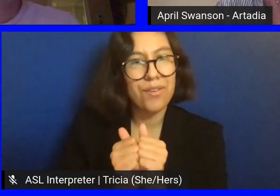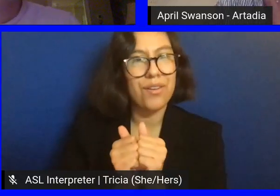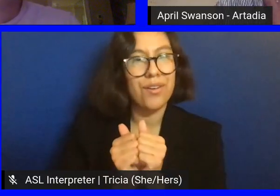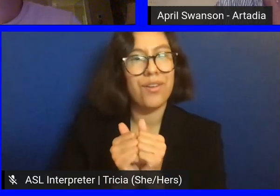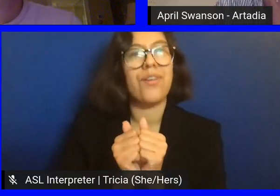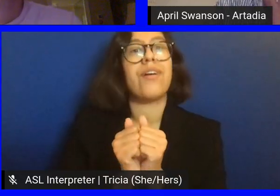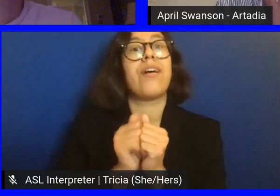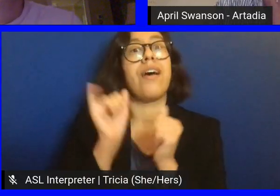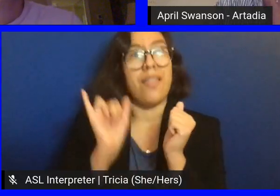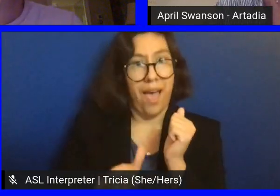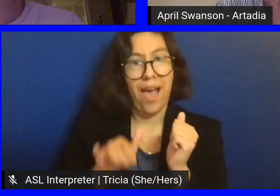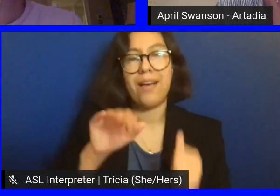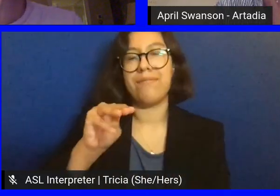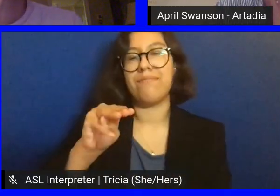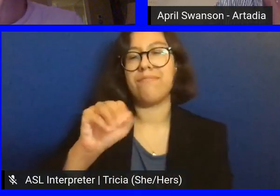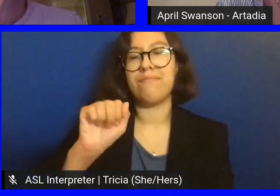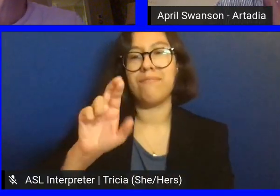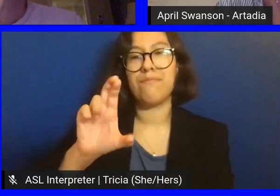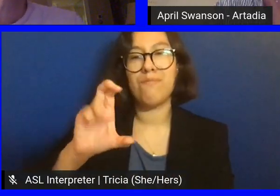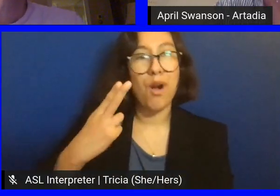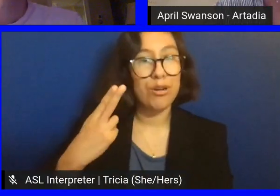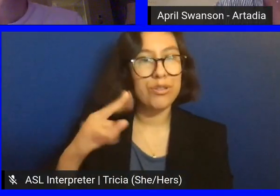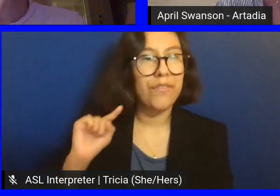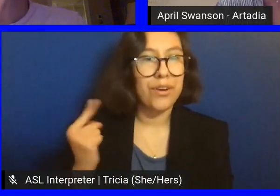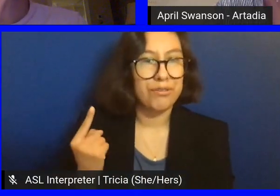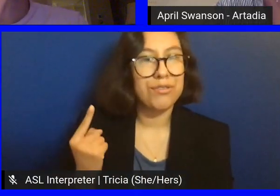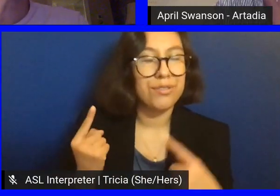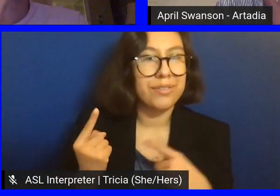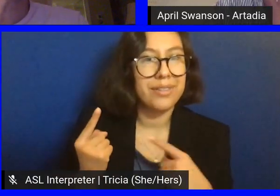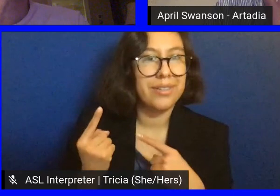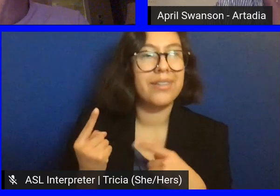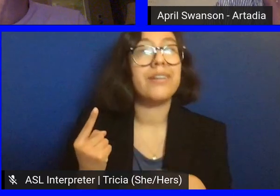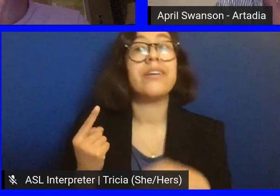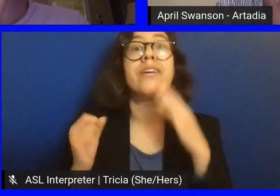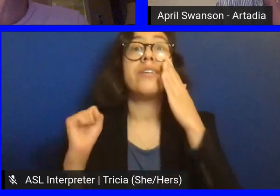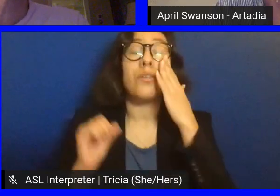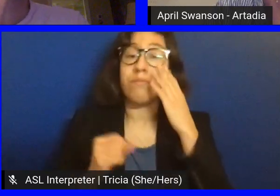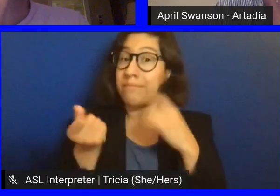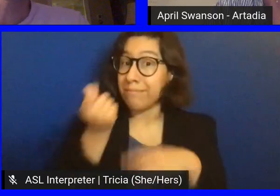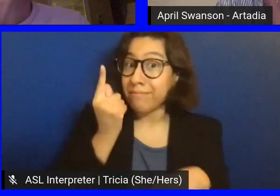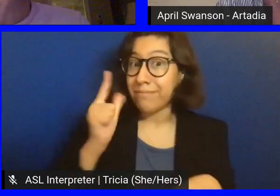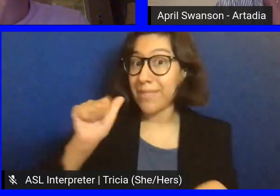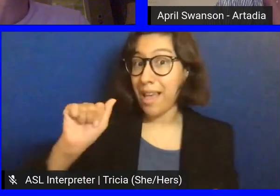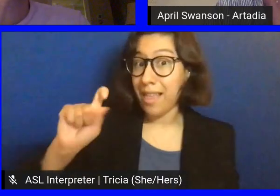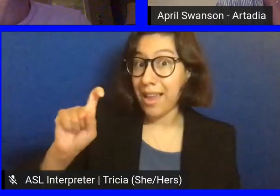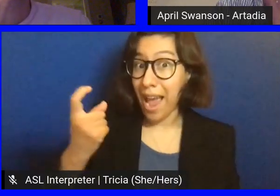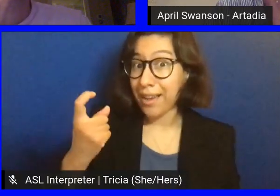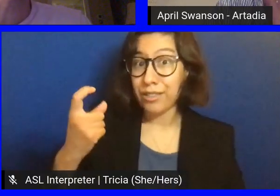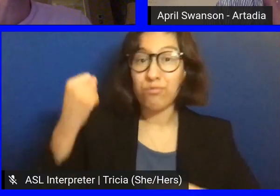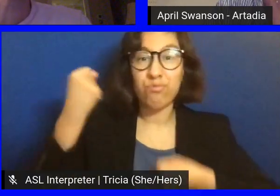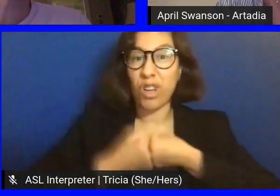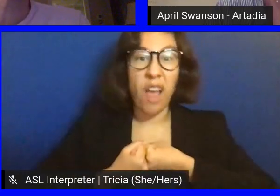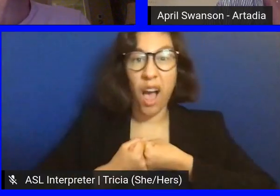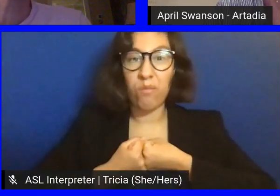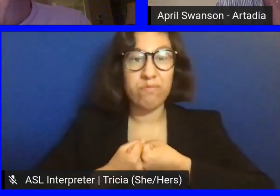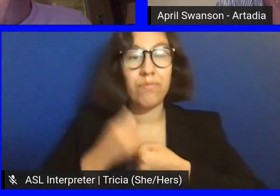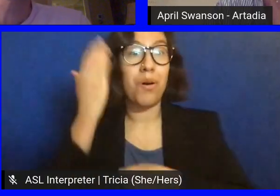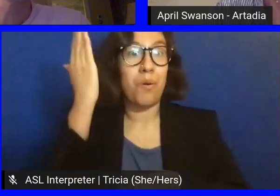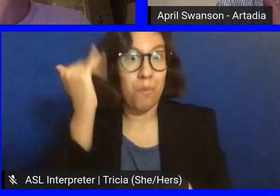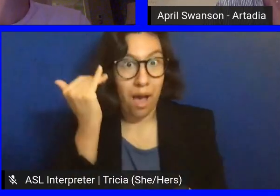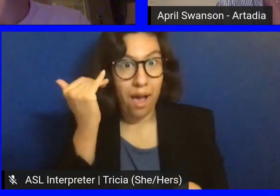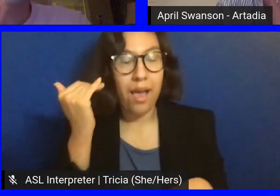was March 1st, that ended March 1st. Yeah. While we were there, LAX shut down completely because some of the